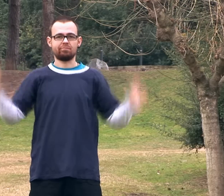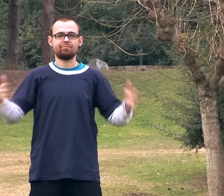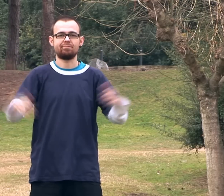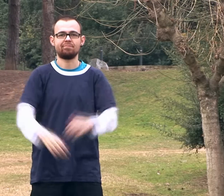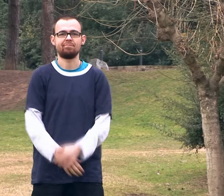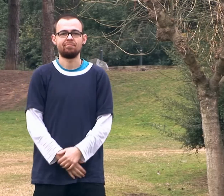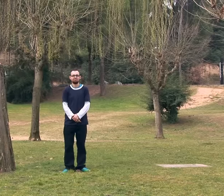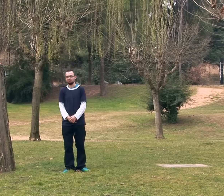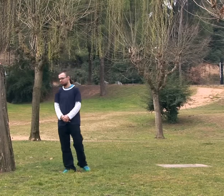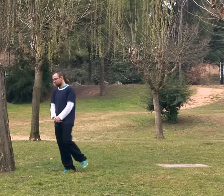reforestation.